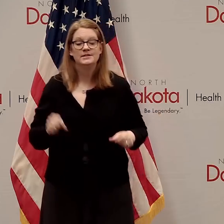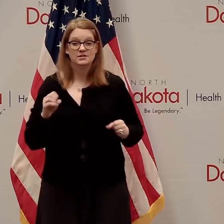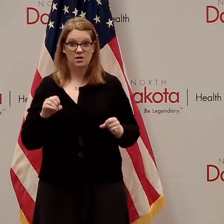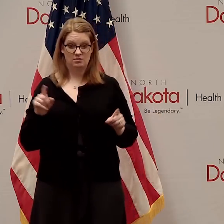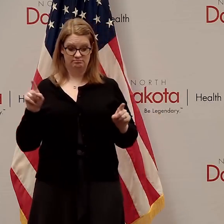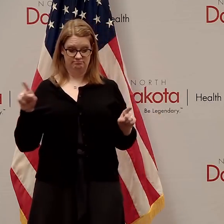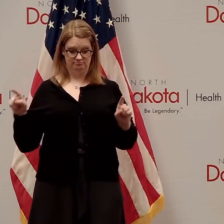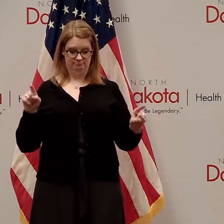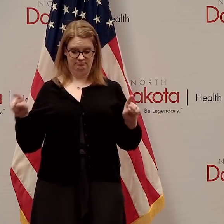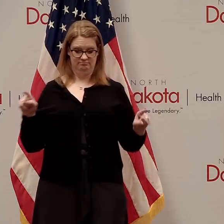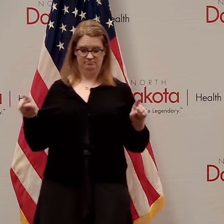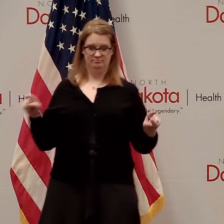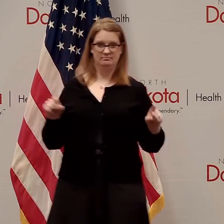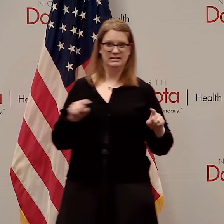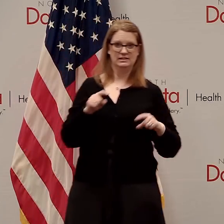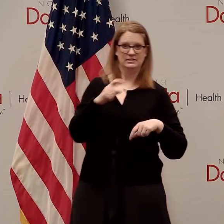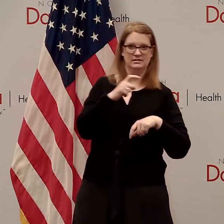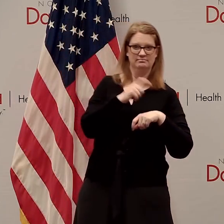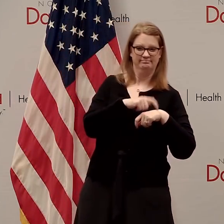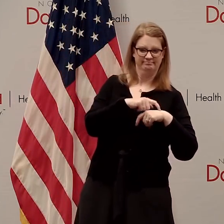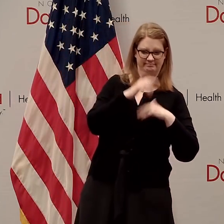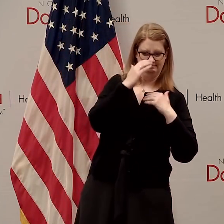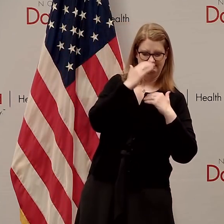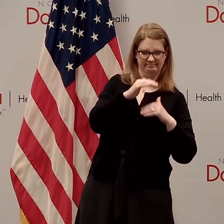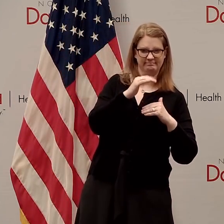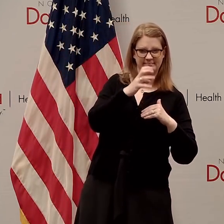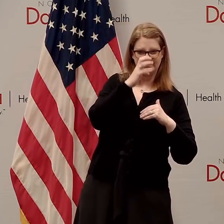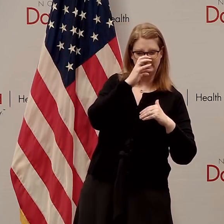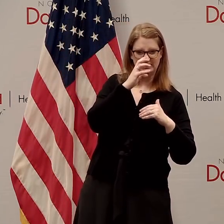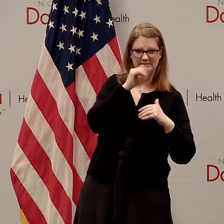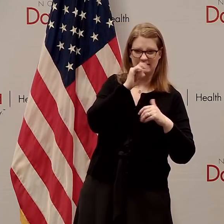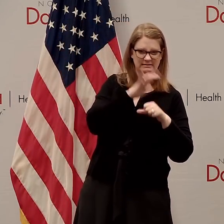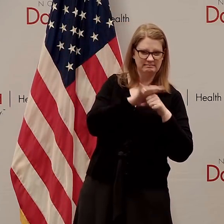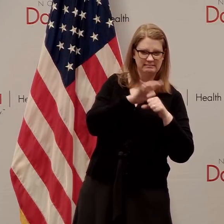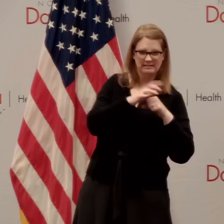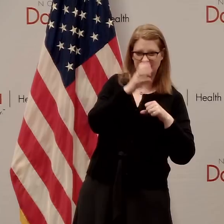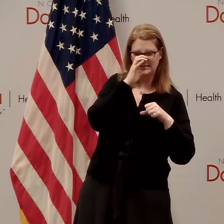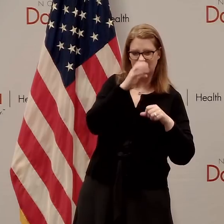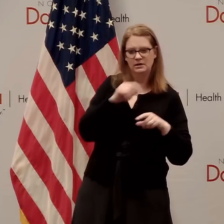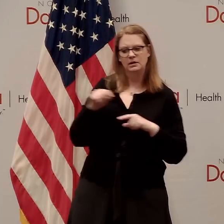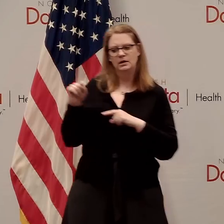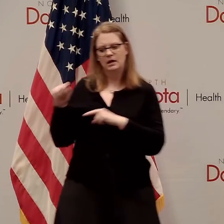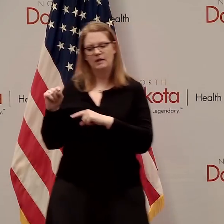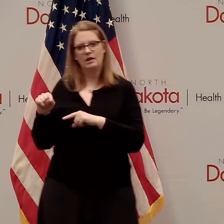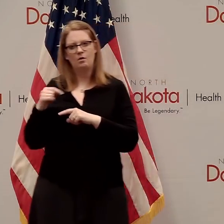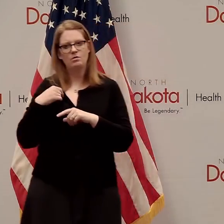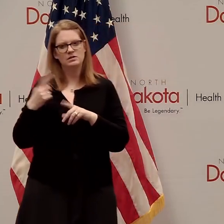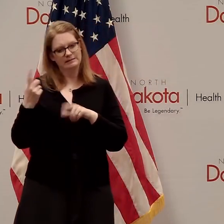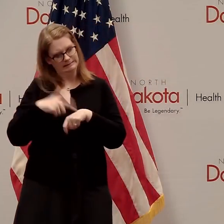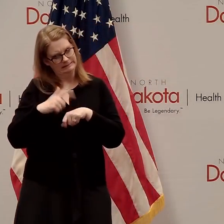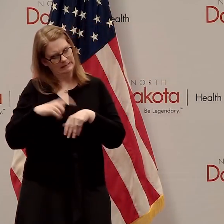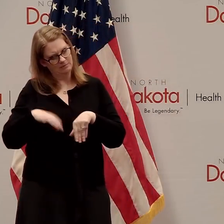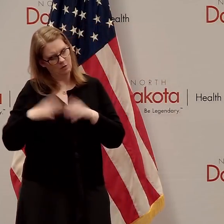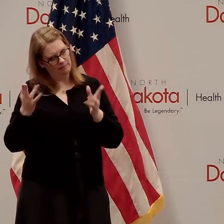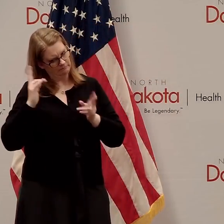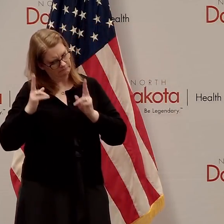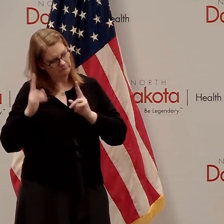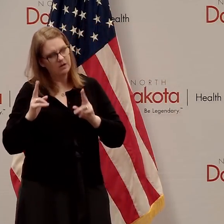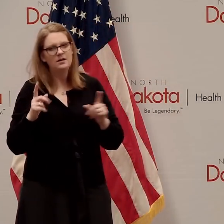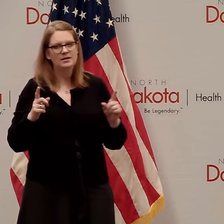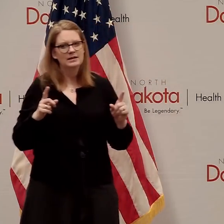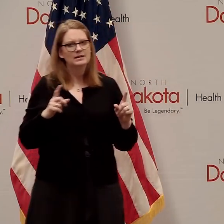you've gone too far and it's time to reopen, those are often amplified by social media, but I want to